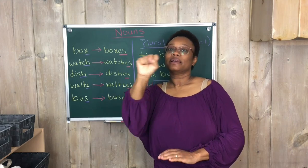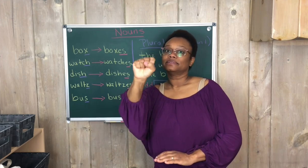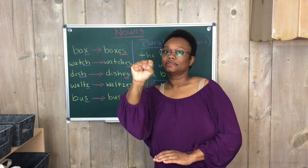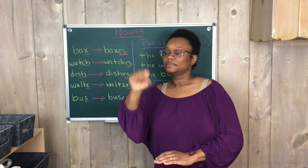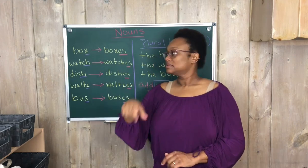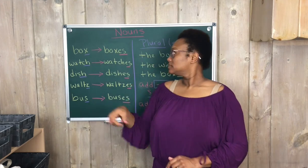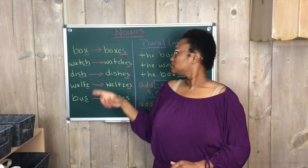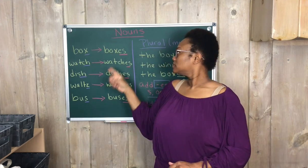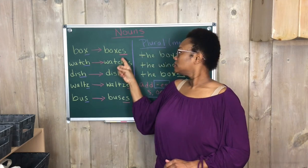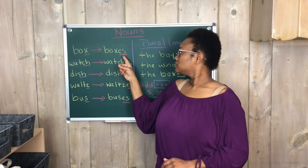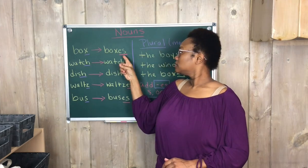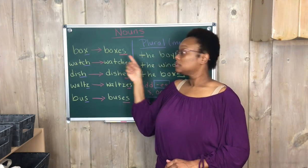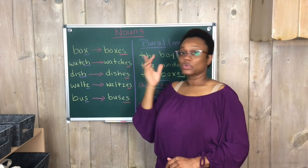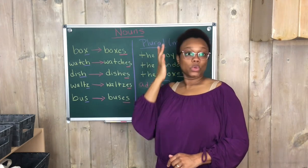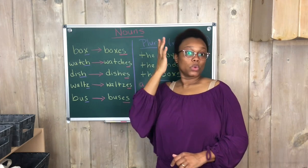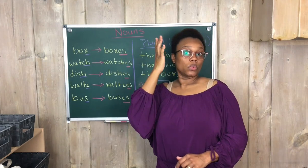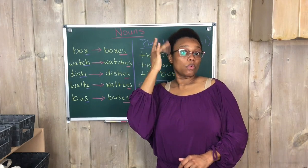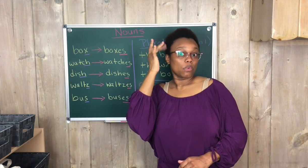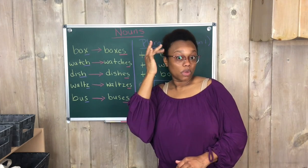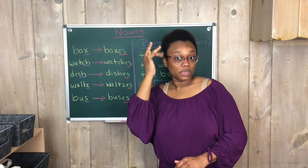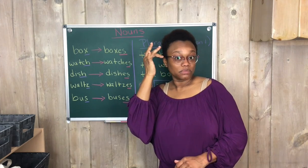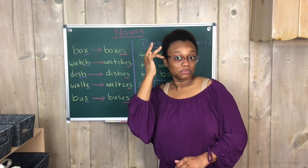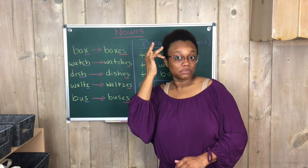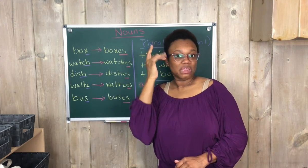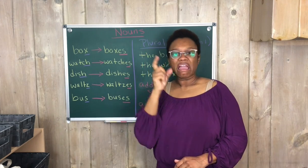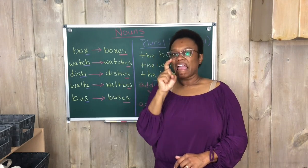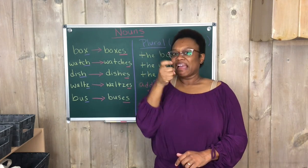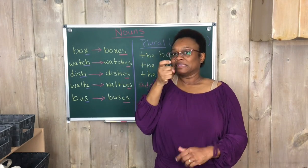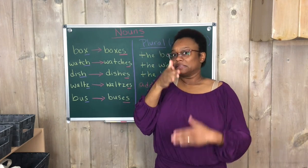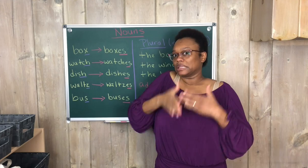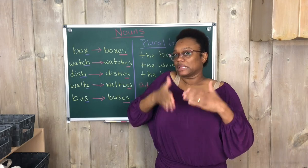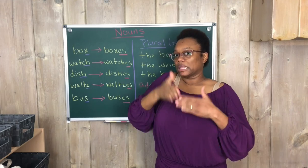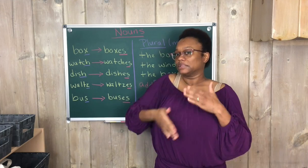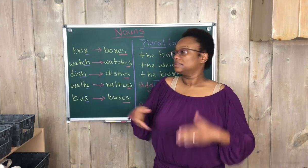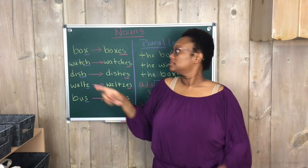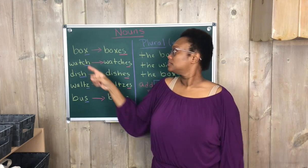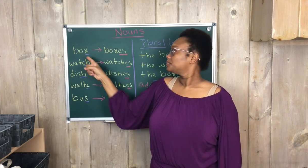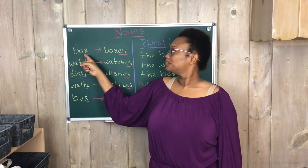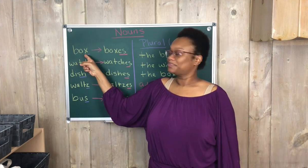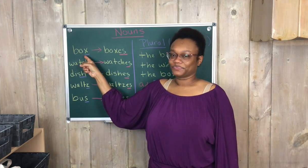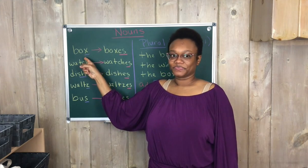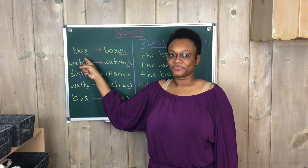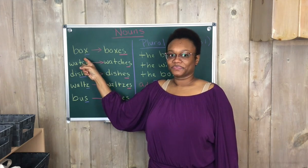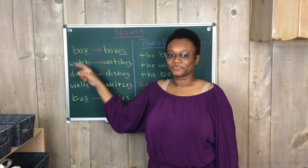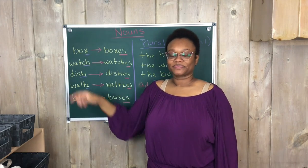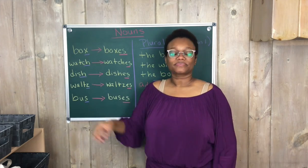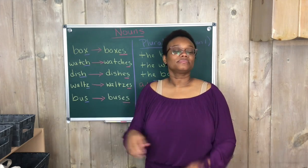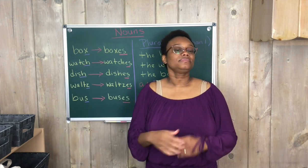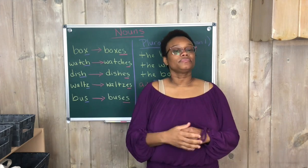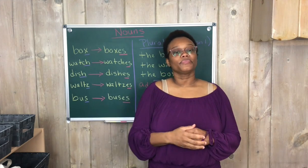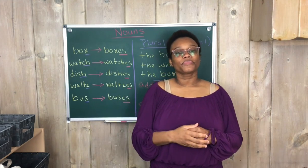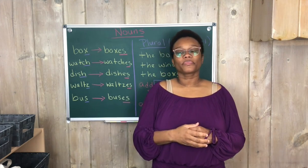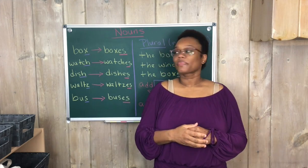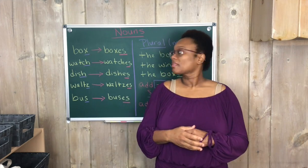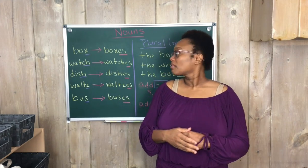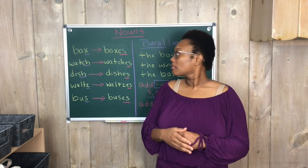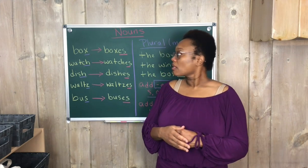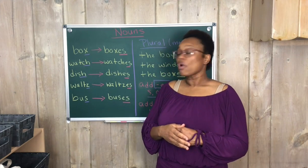boxes with an ES. Why? Because there's an X at the end of box.